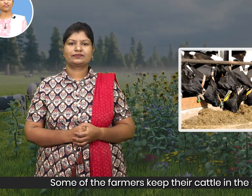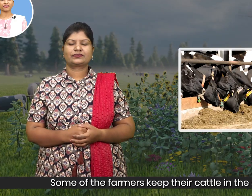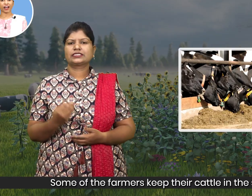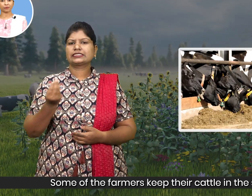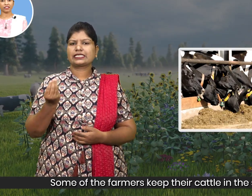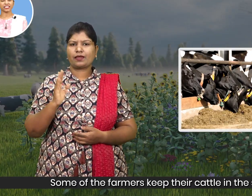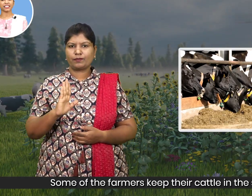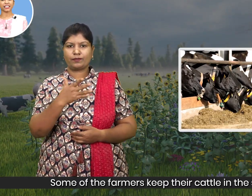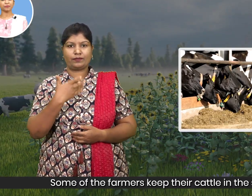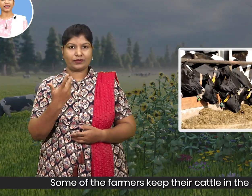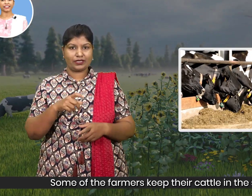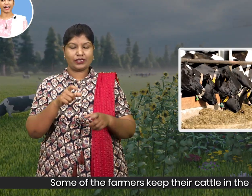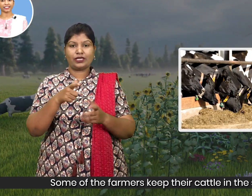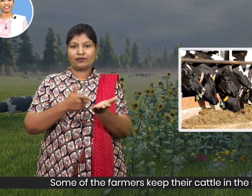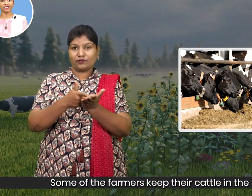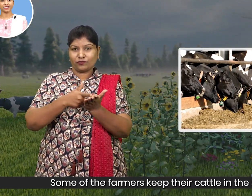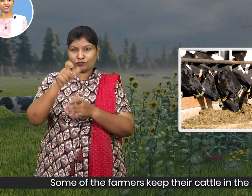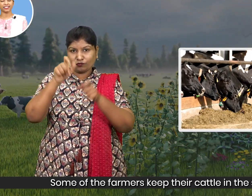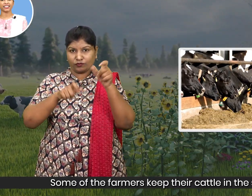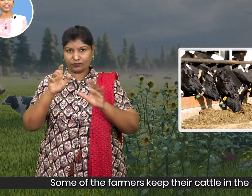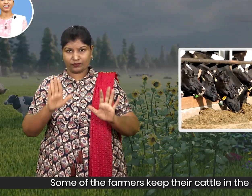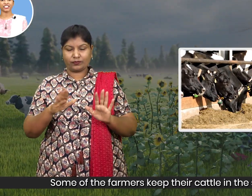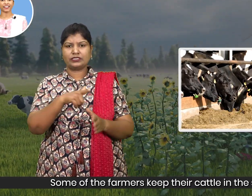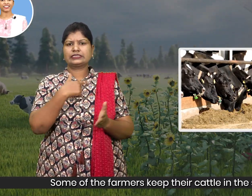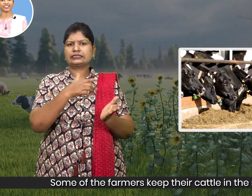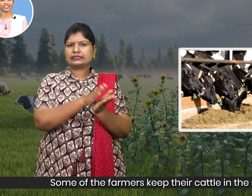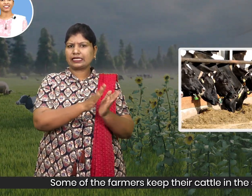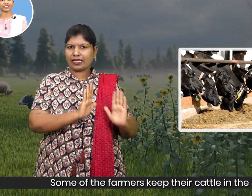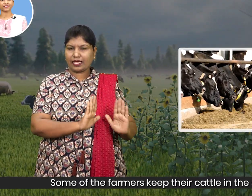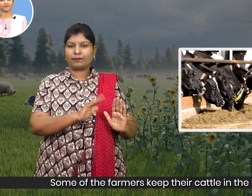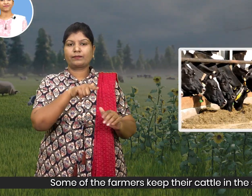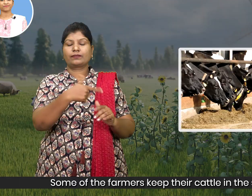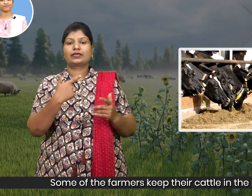Some of the farmers keep their cattle in the sheds.